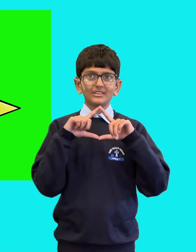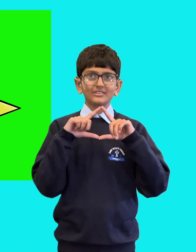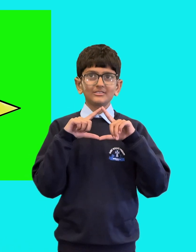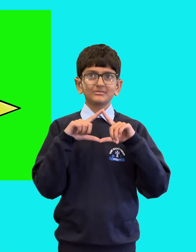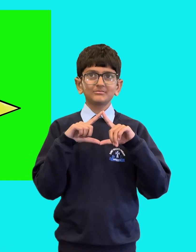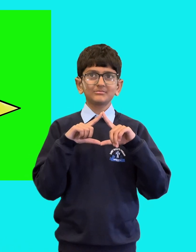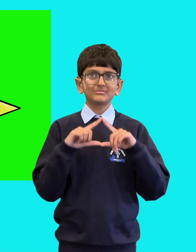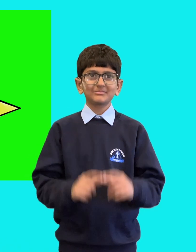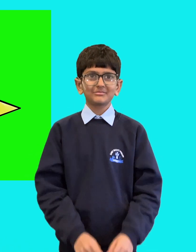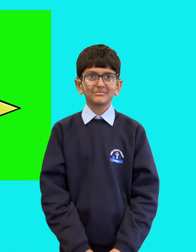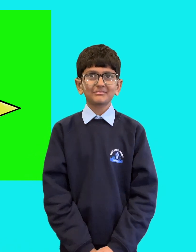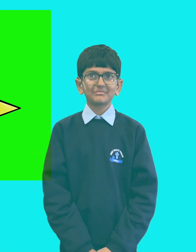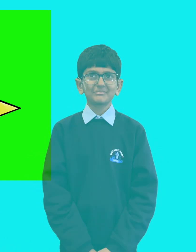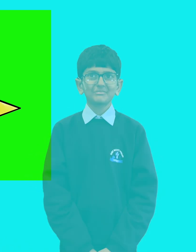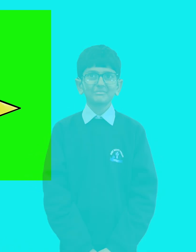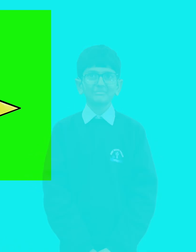triangles,